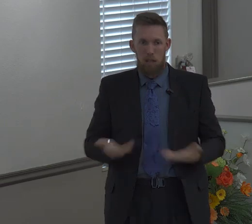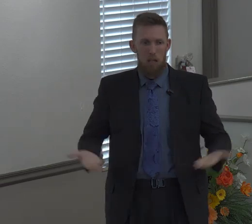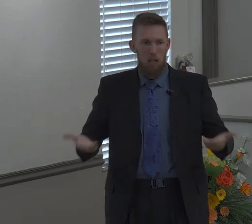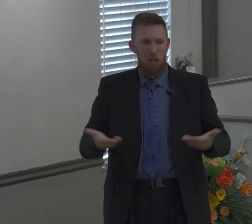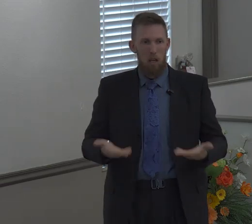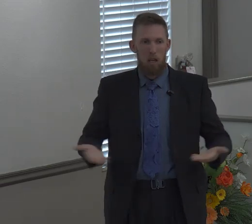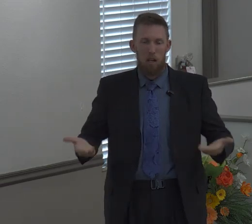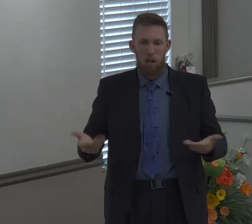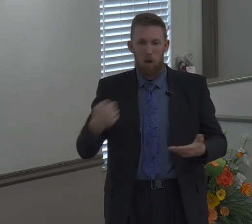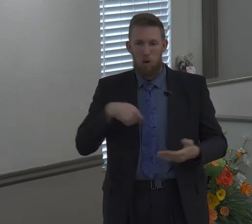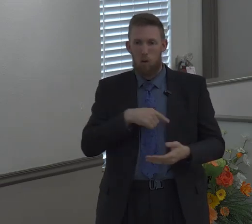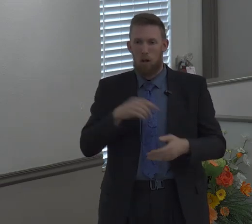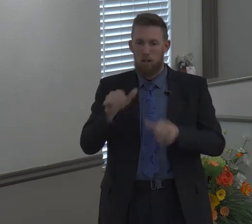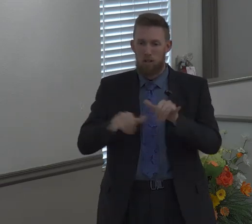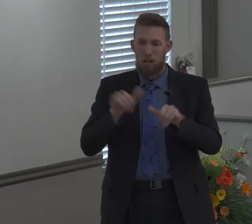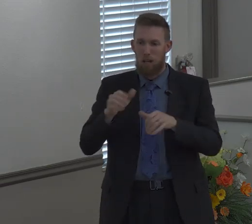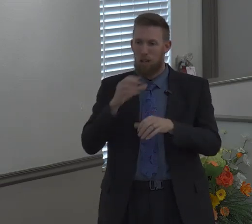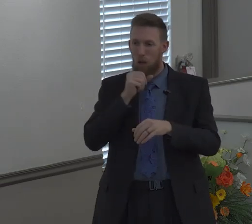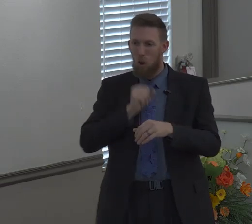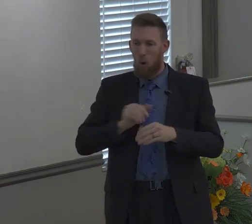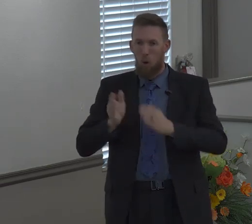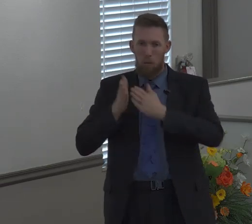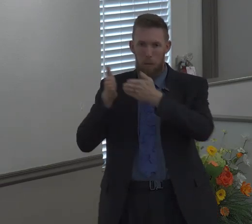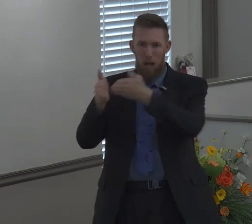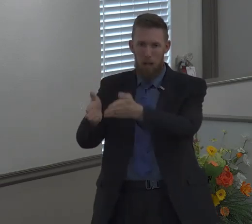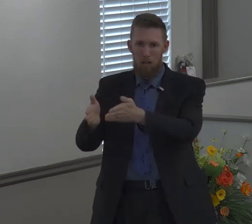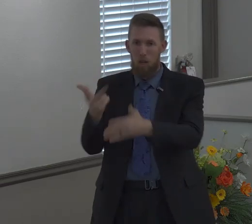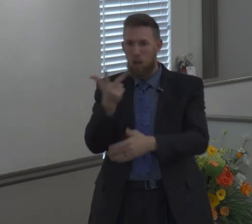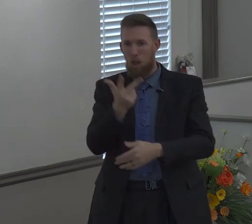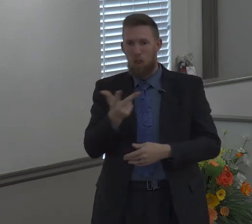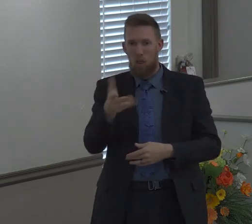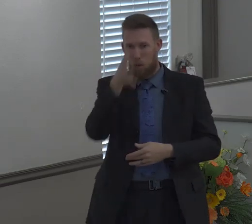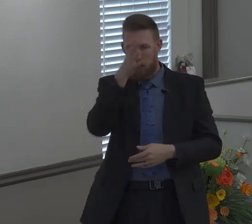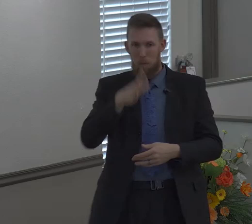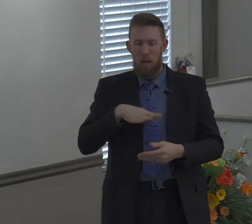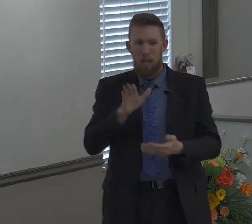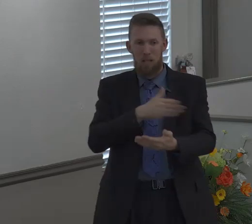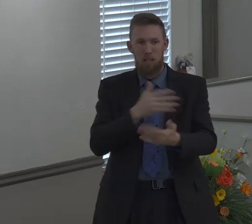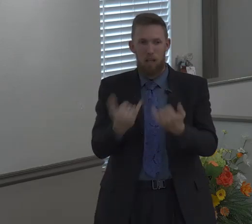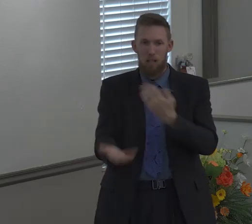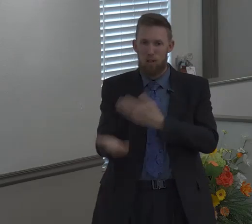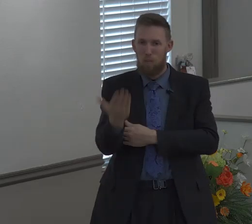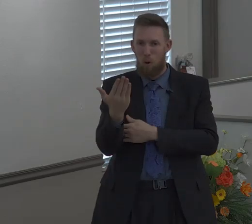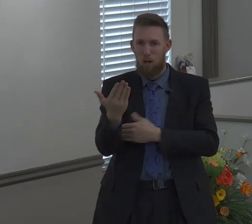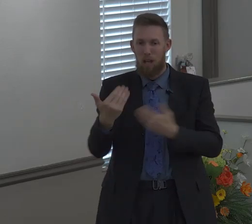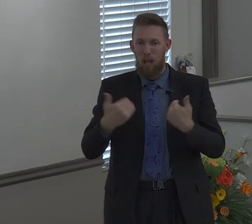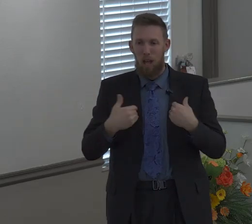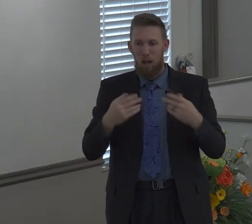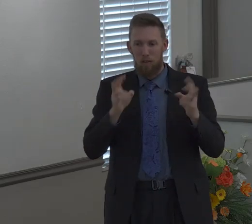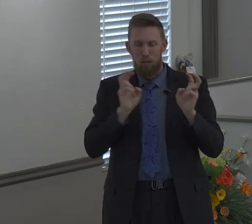old paths. I even like the name of the group, the old paths. I like that.